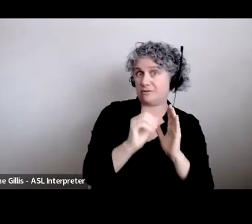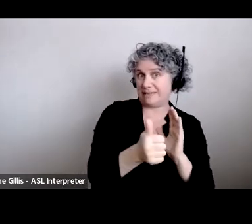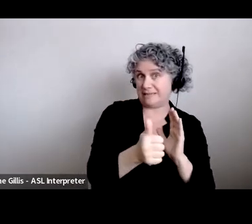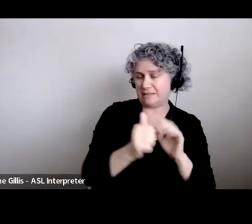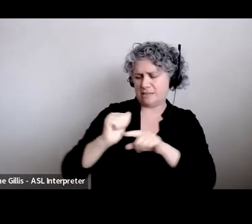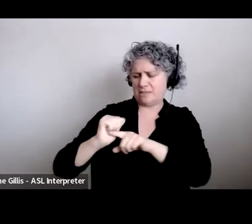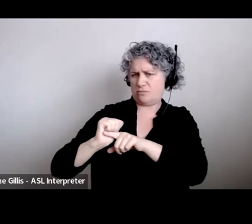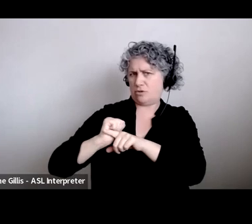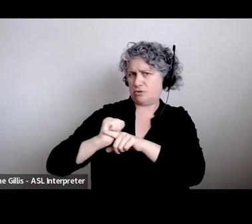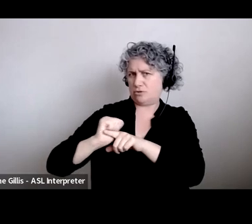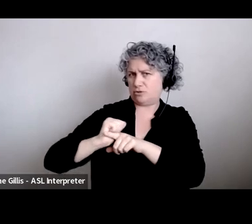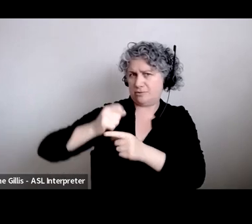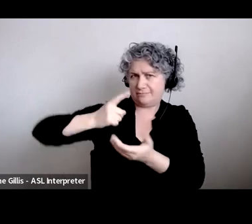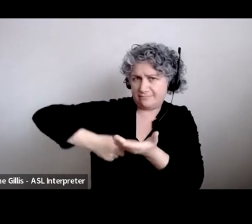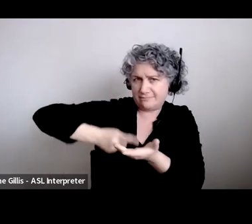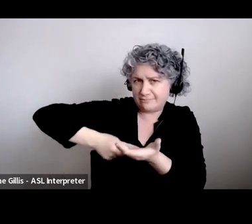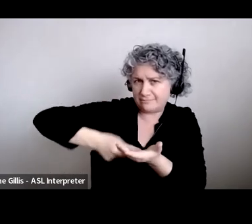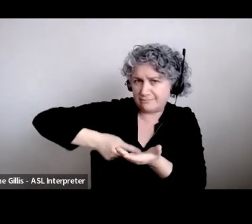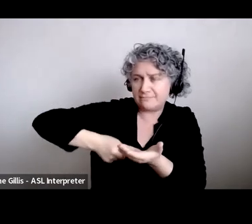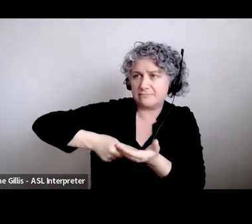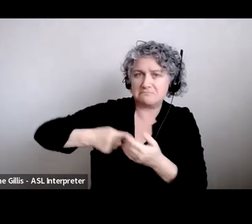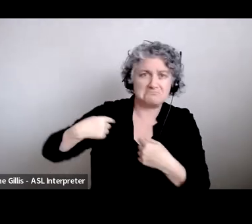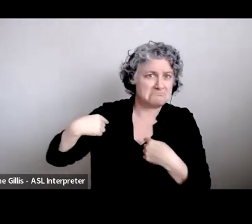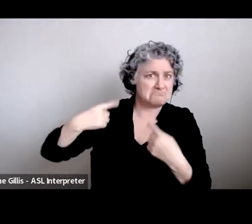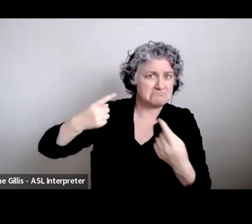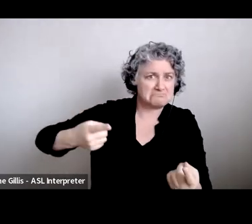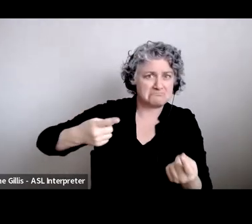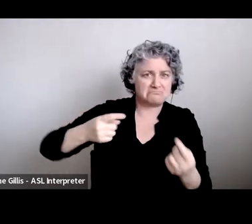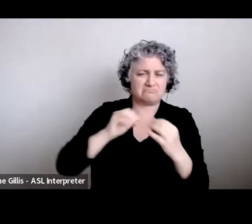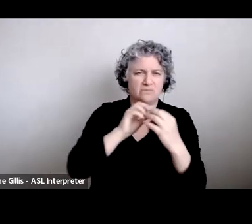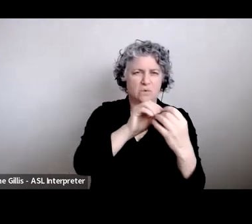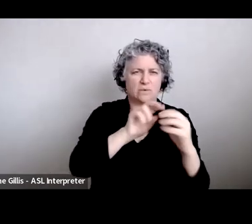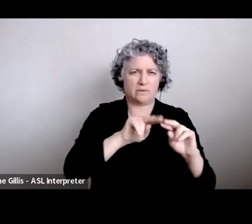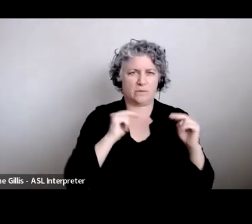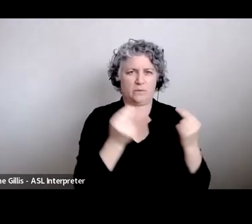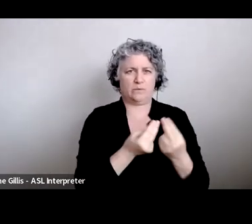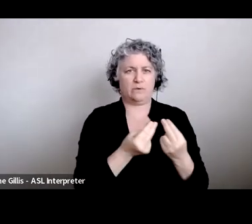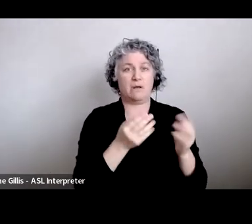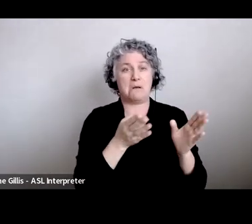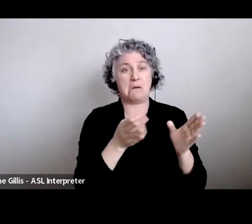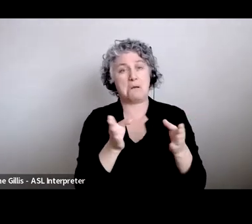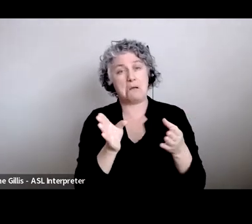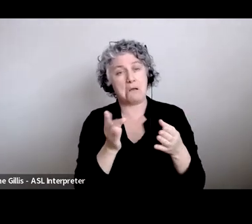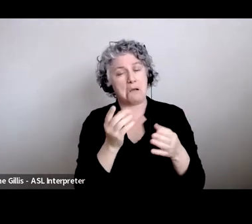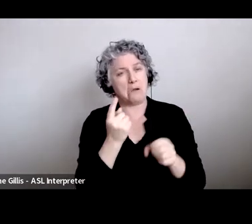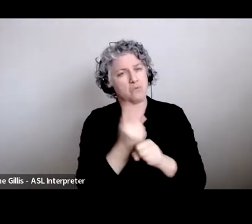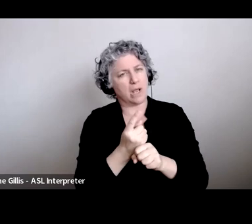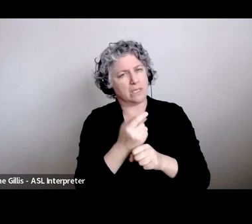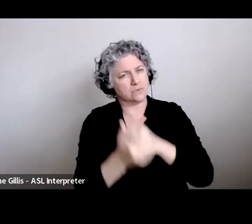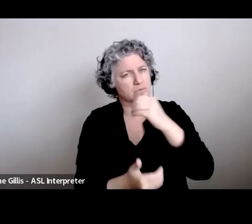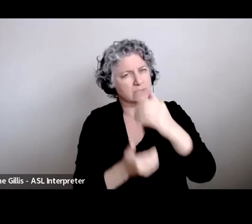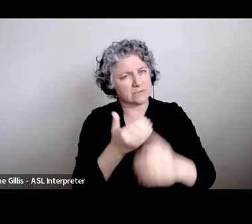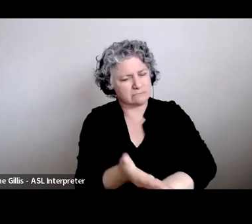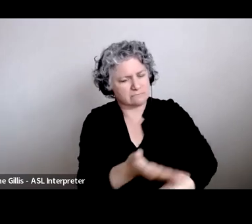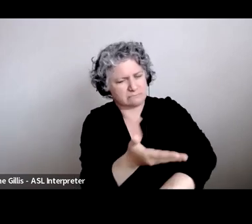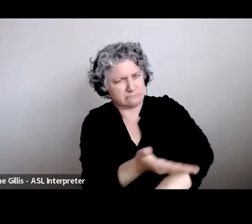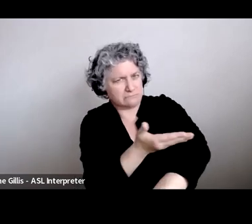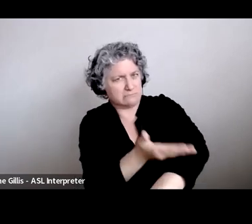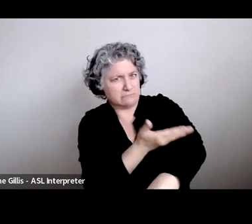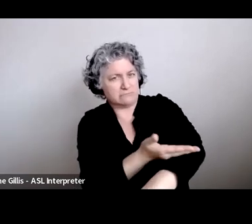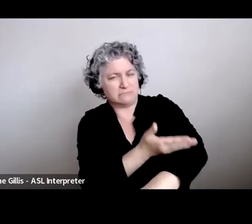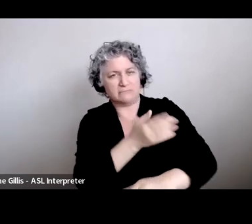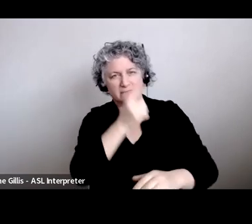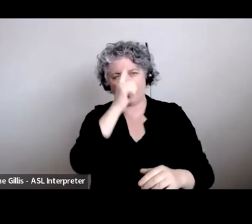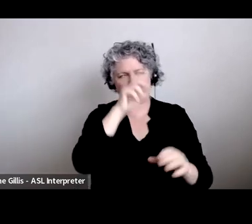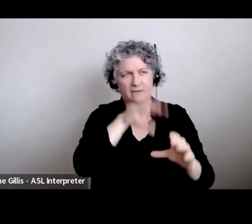rehearsal discussions we were able to have in the last round of negotiations, we're moving in the right direction. Thinking outside of the box, trying